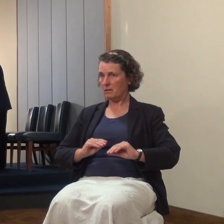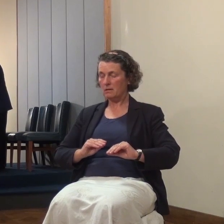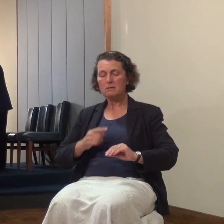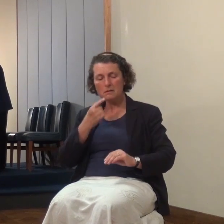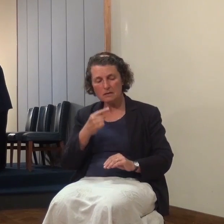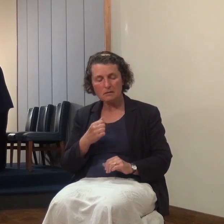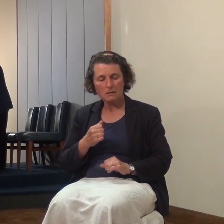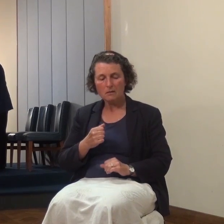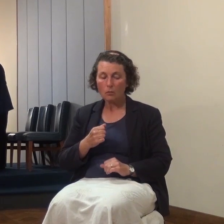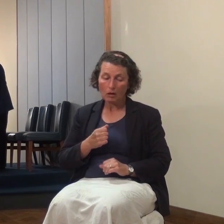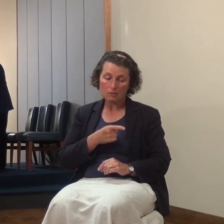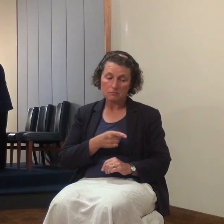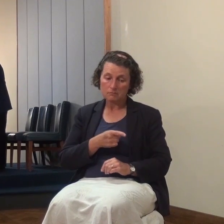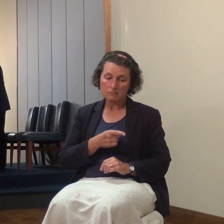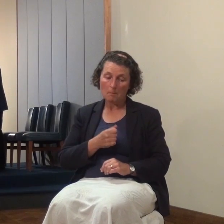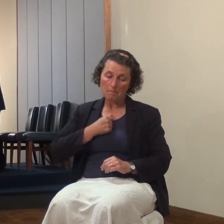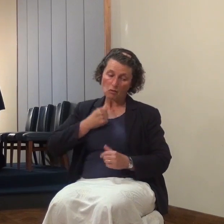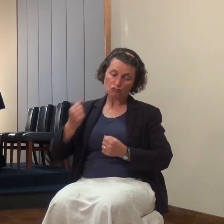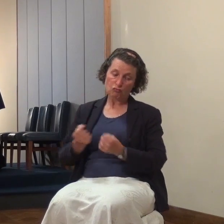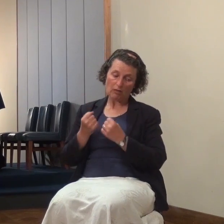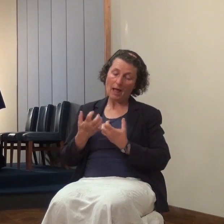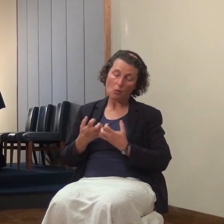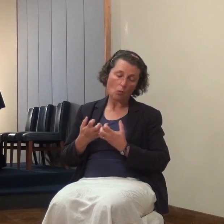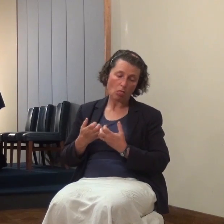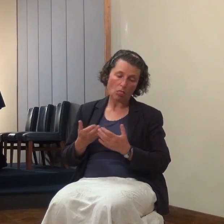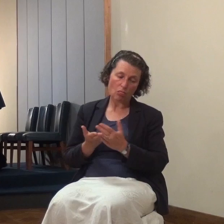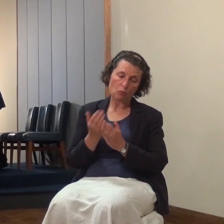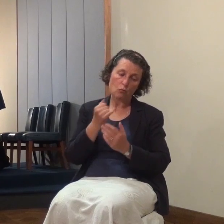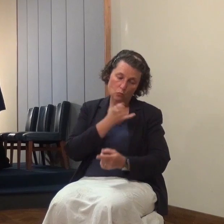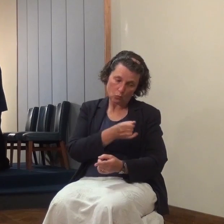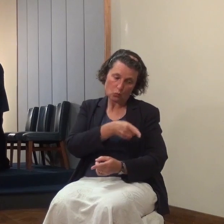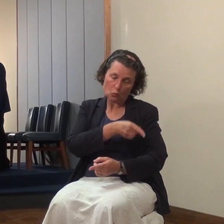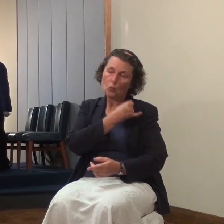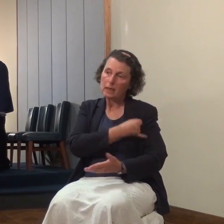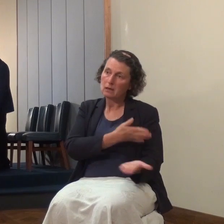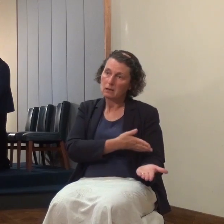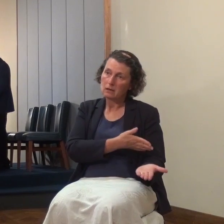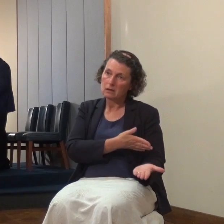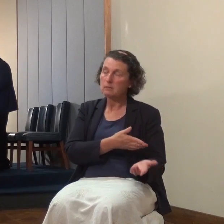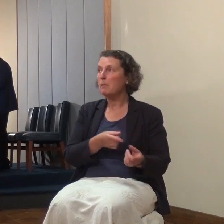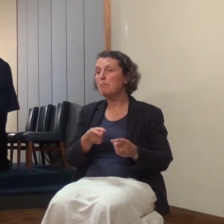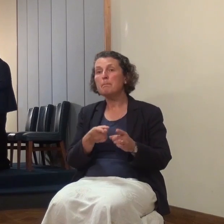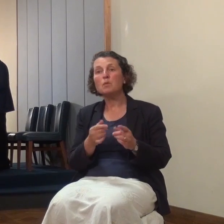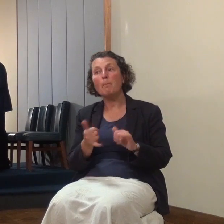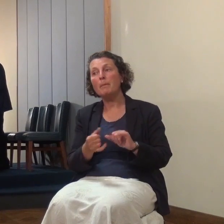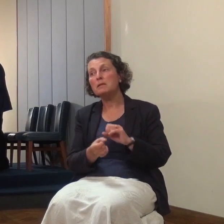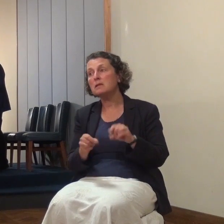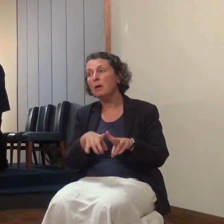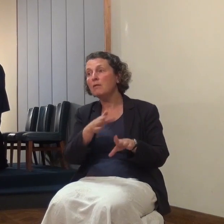made perfect in weakness. Something similar may be happening to us as well. John Calvin,